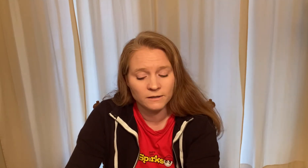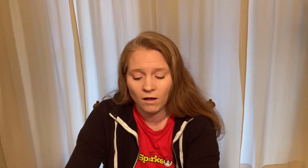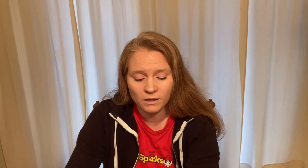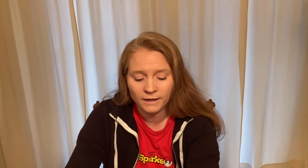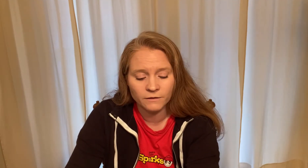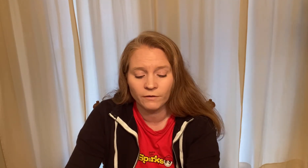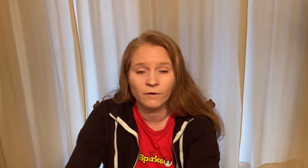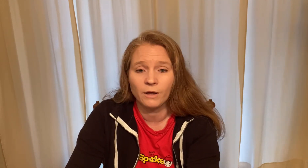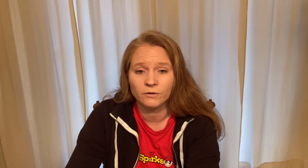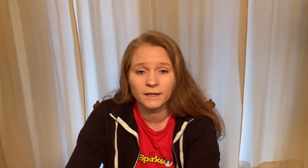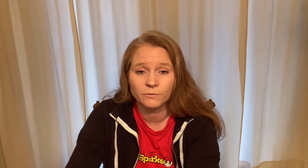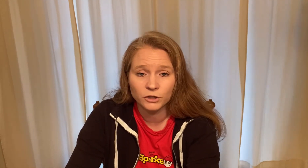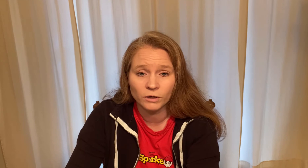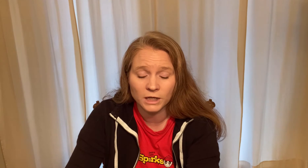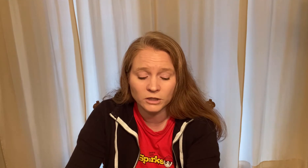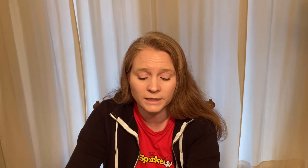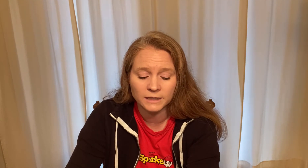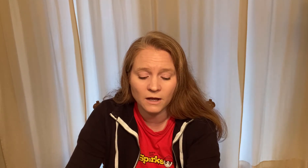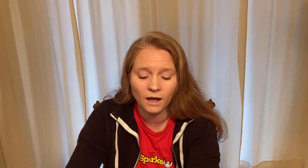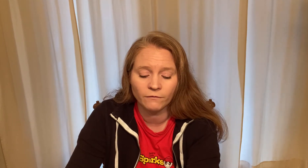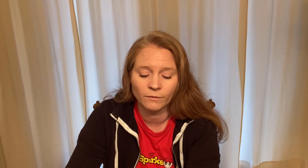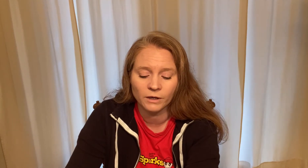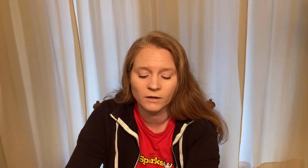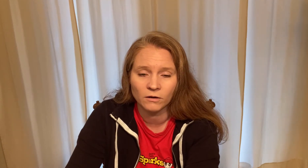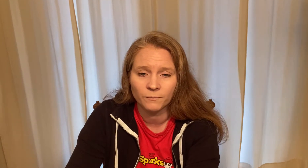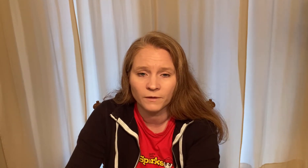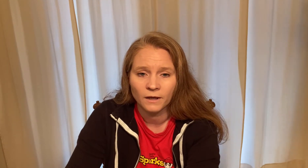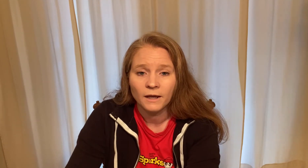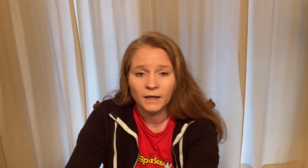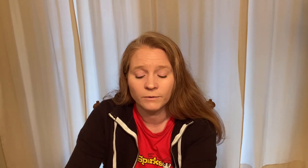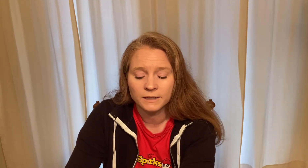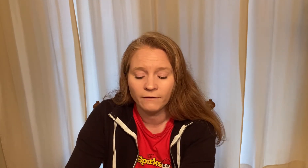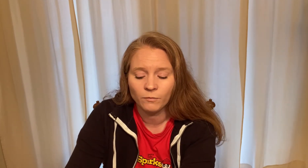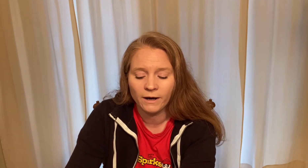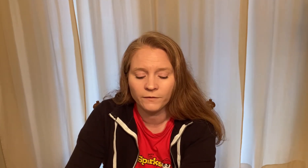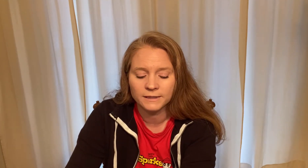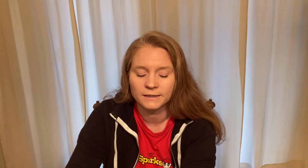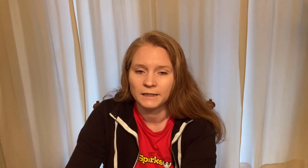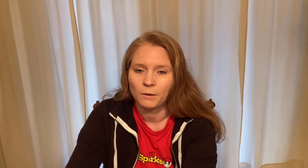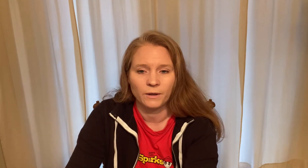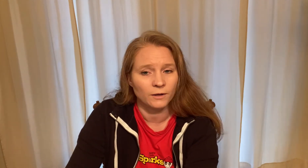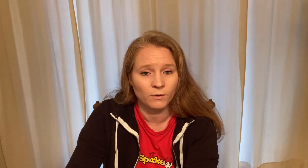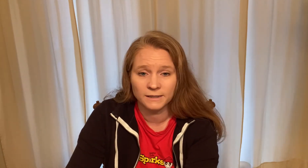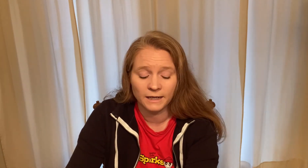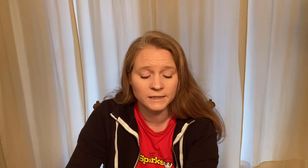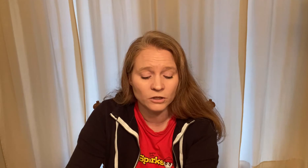all that different from other days when George had trusted God for a miracle. It was time for breakfast, but there wasn't a scrap